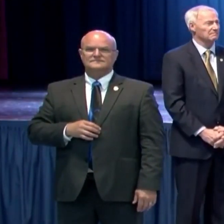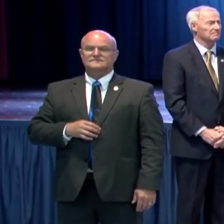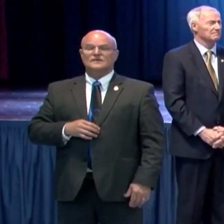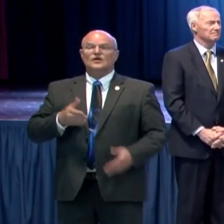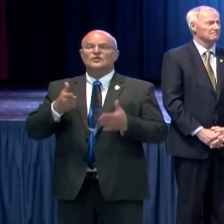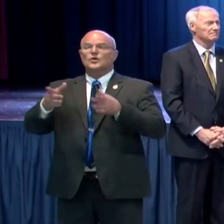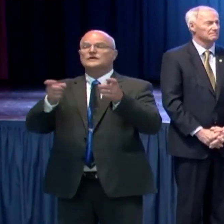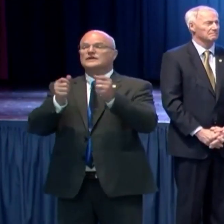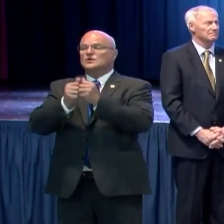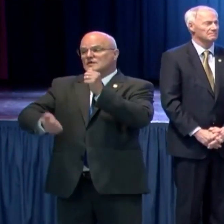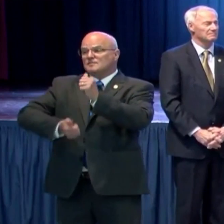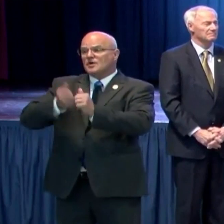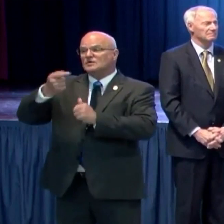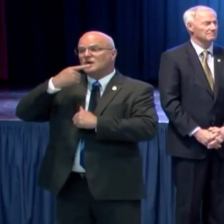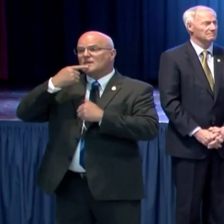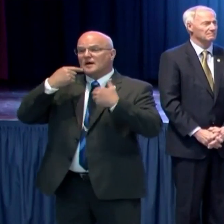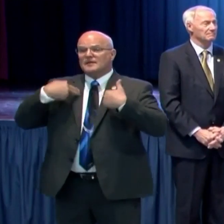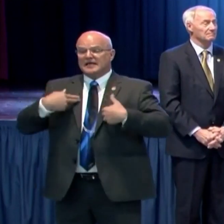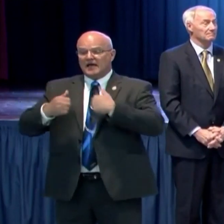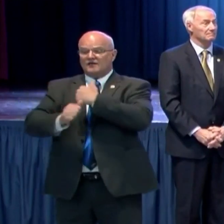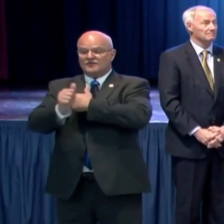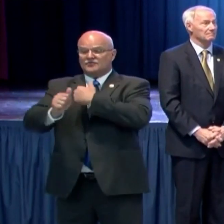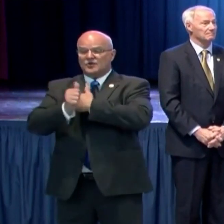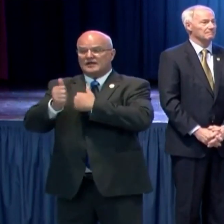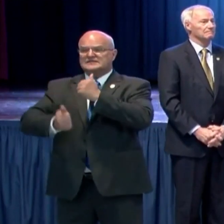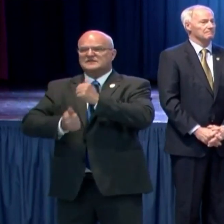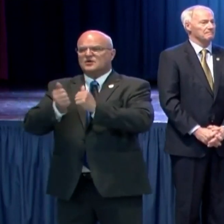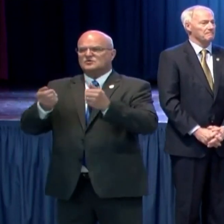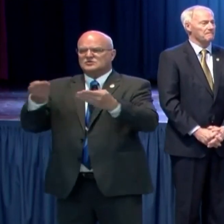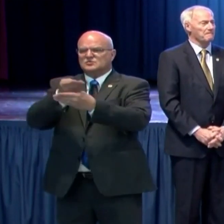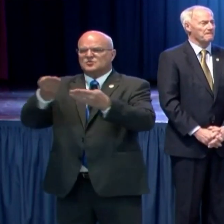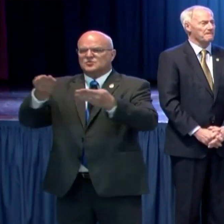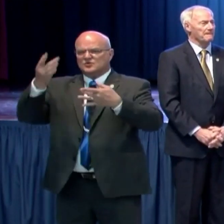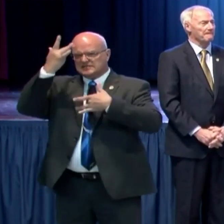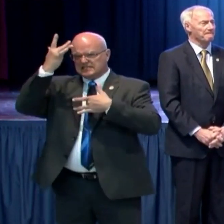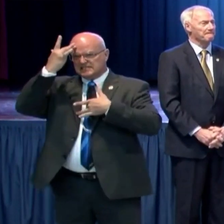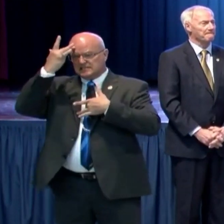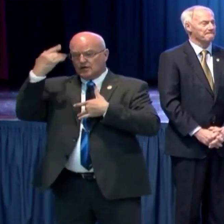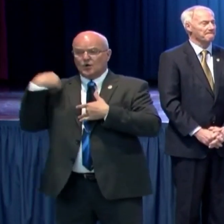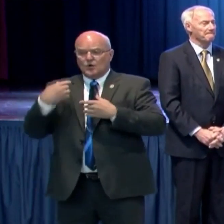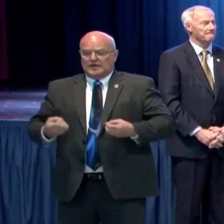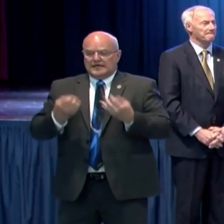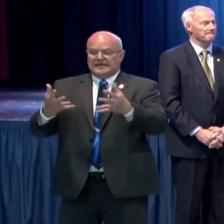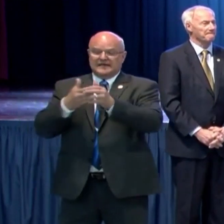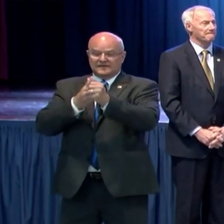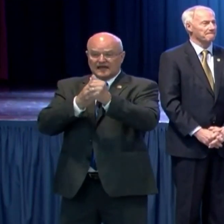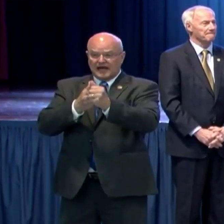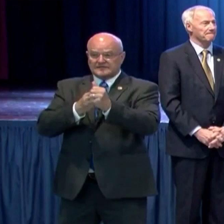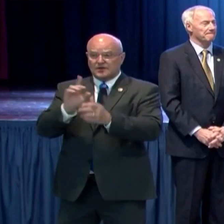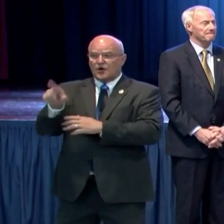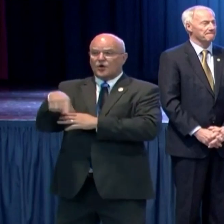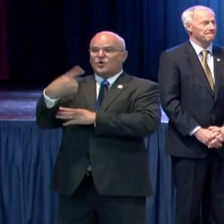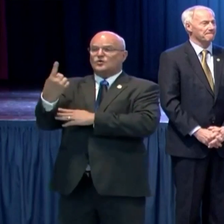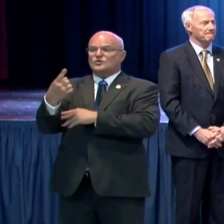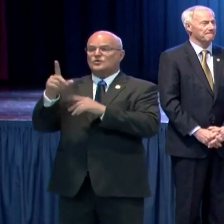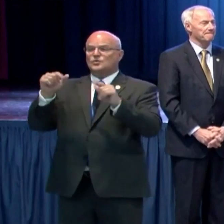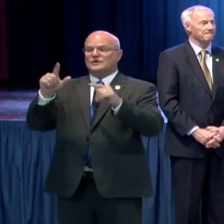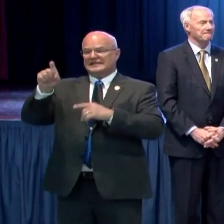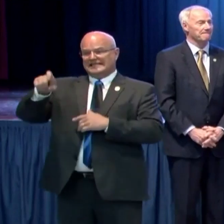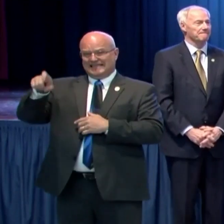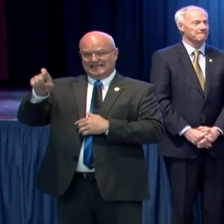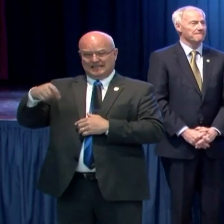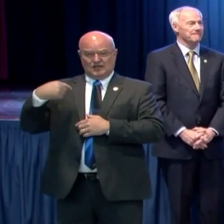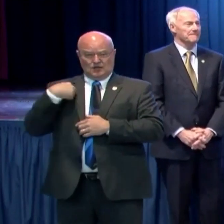The way we deal with most public health threats and most communicable diseases is we provide guidance. Only when needed do